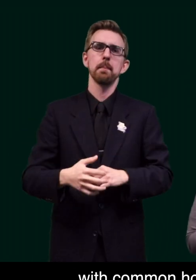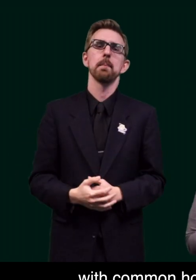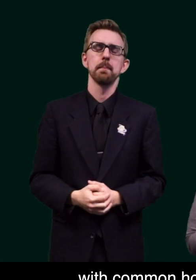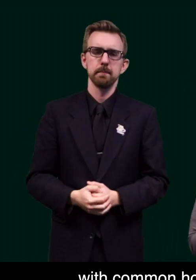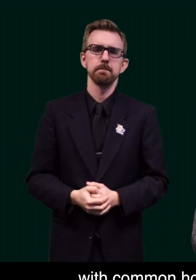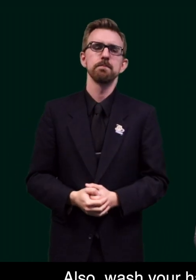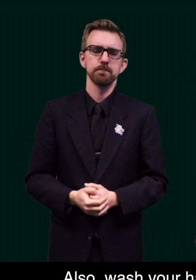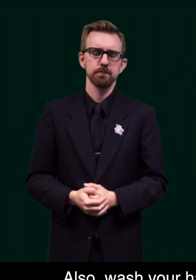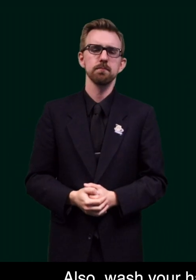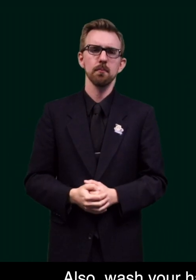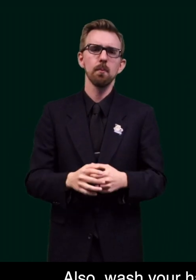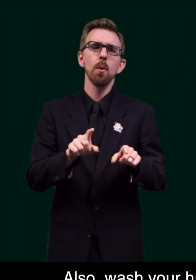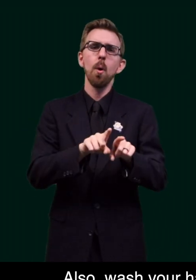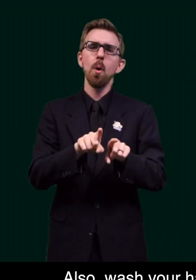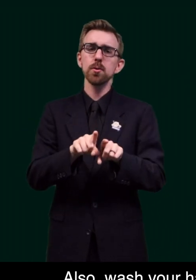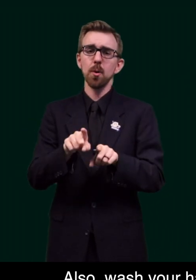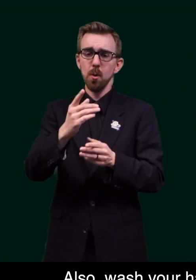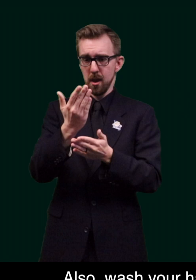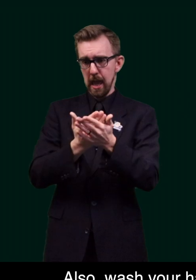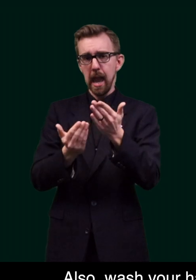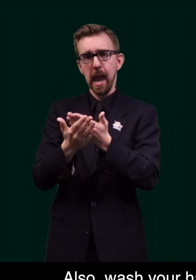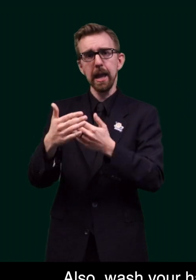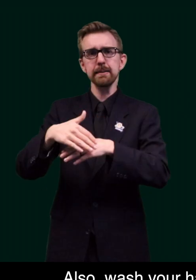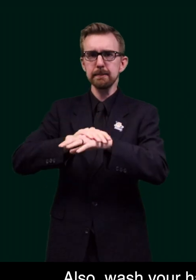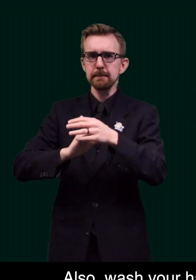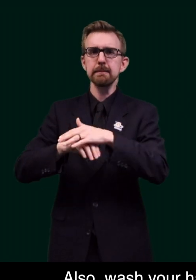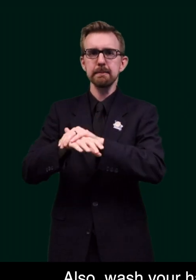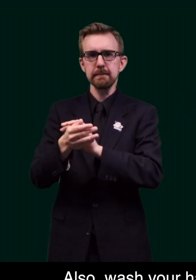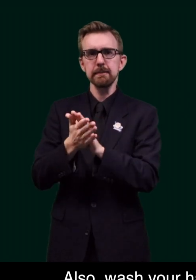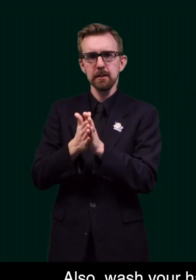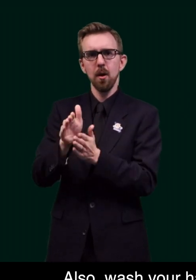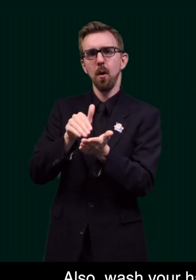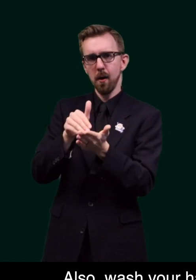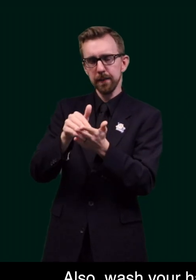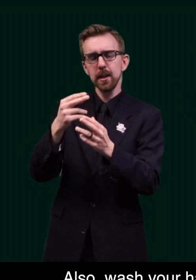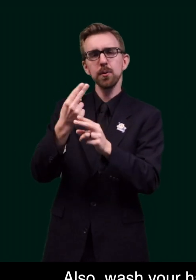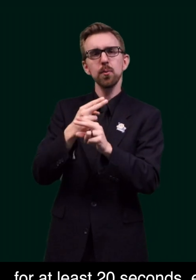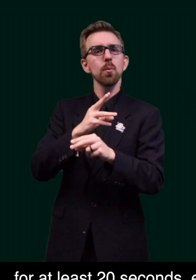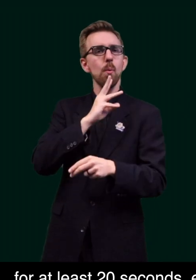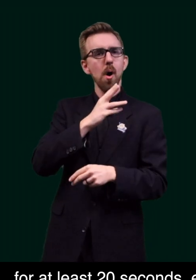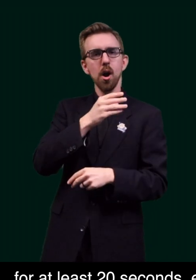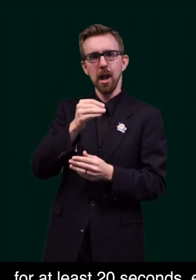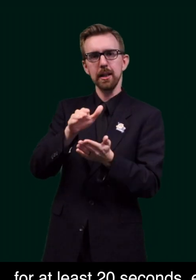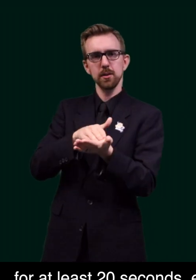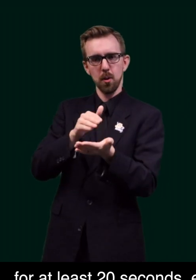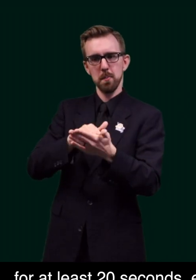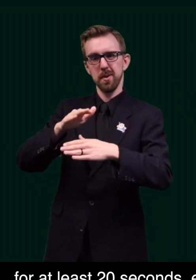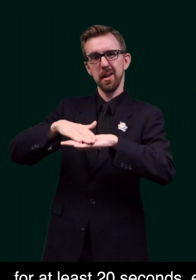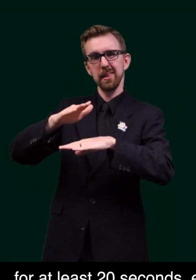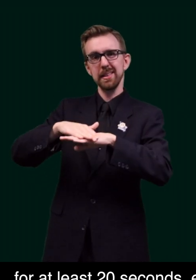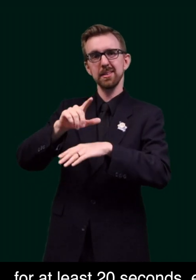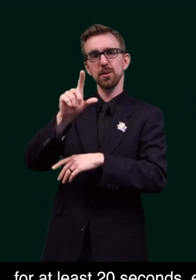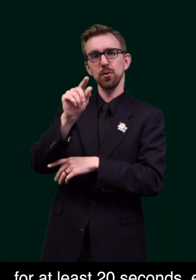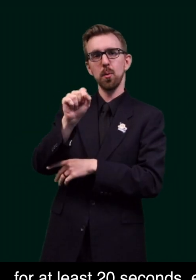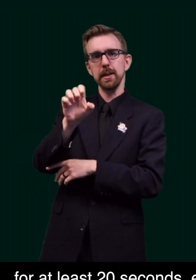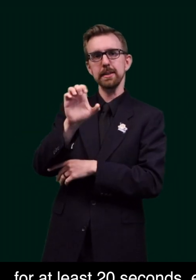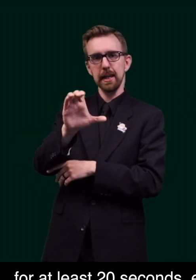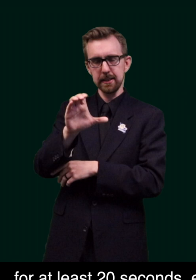and also washing your hands often with water and soap for at least 20 seconds,